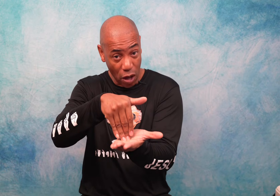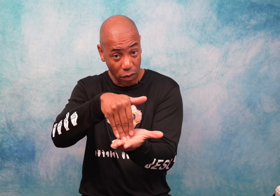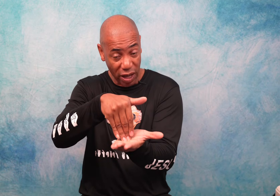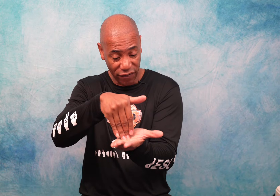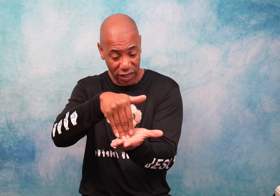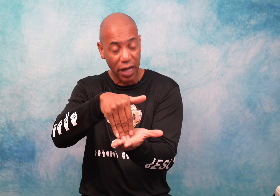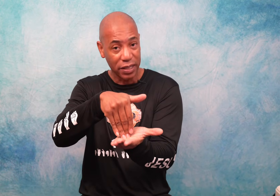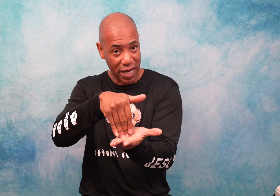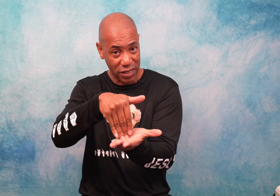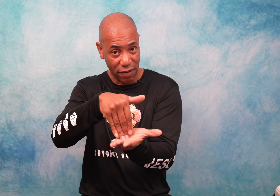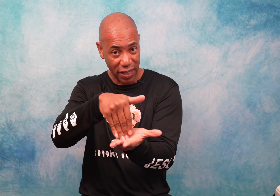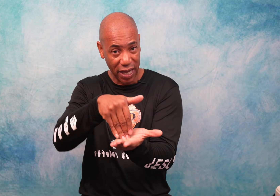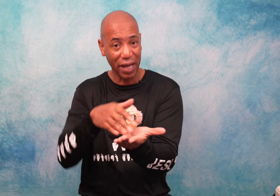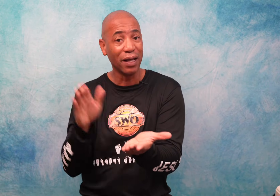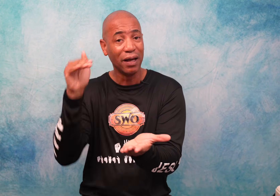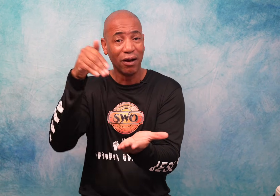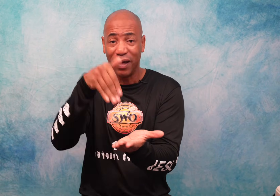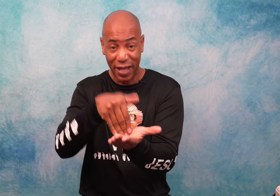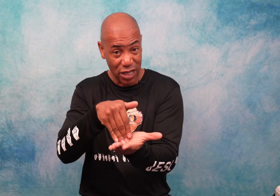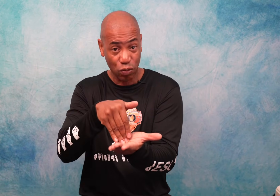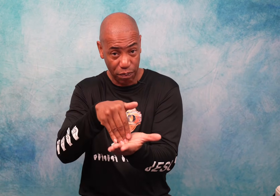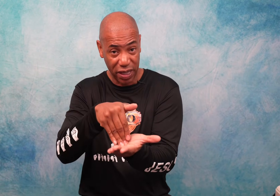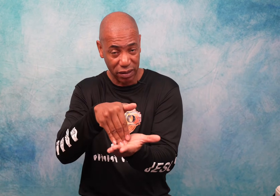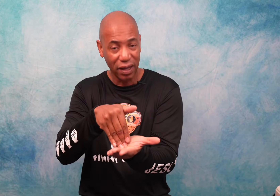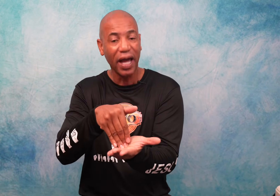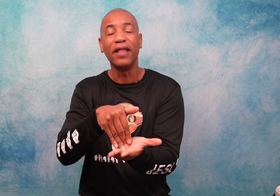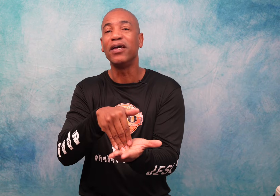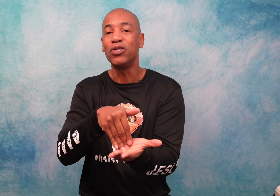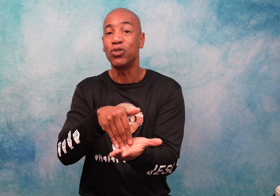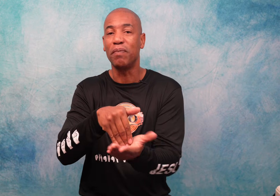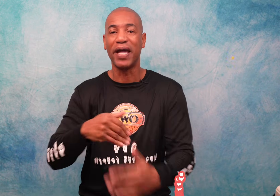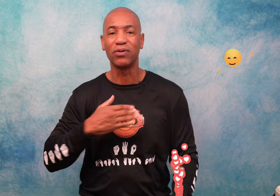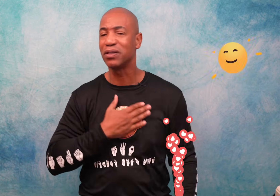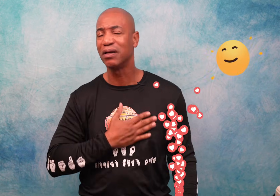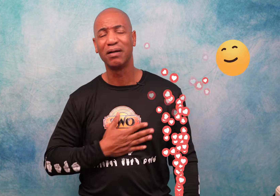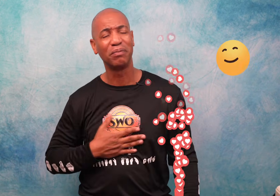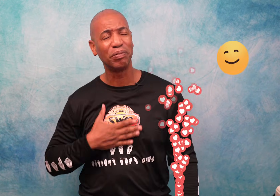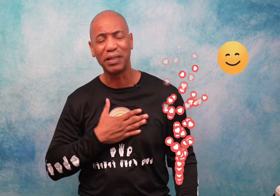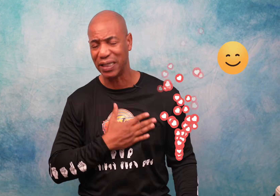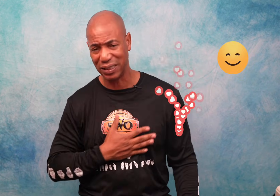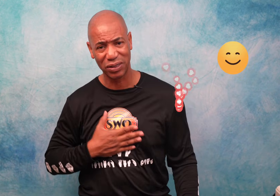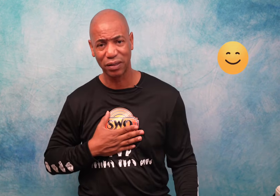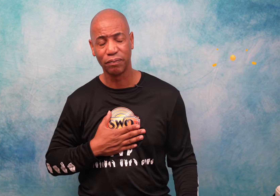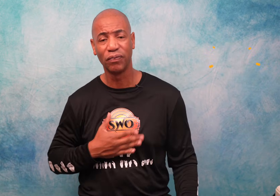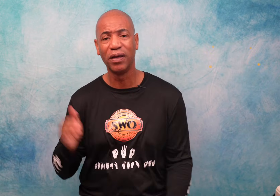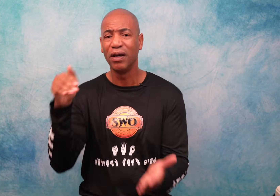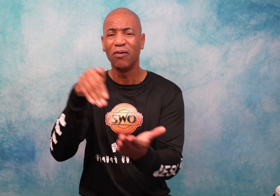palm of the non-dominant hand. And that's repeat. And then use your manners, please.